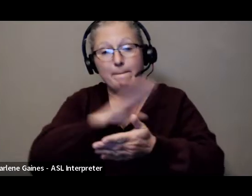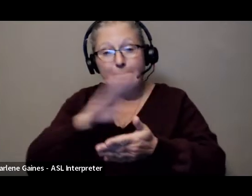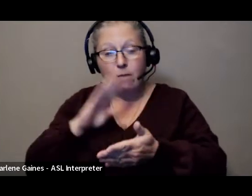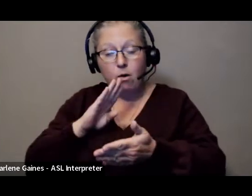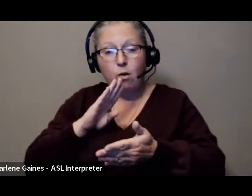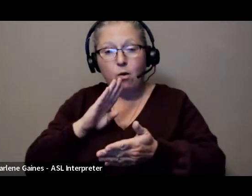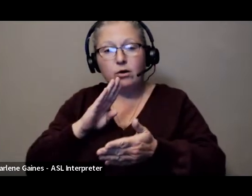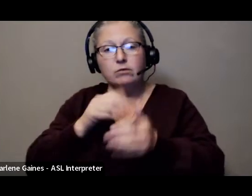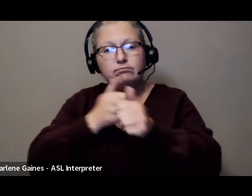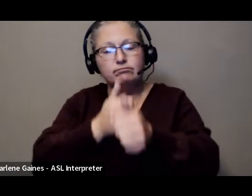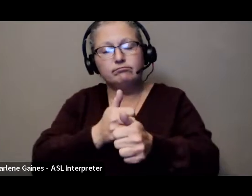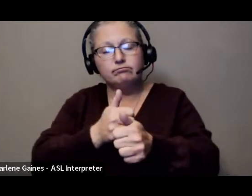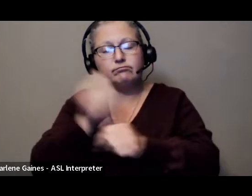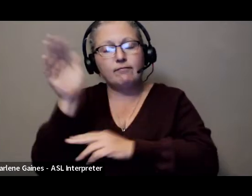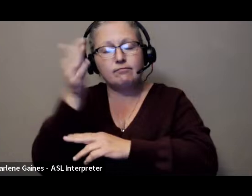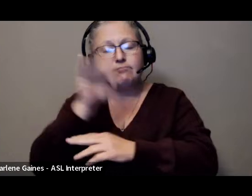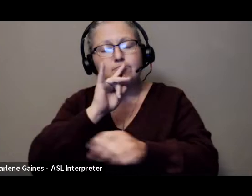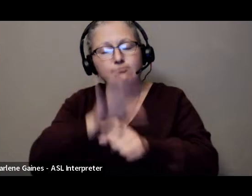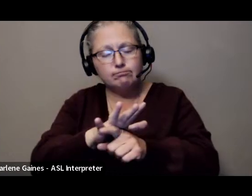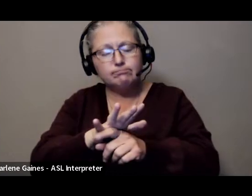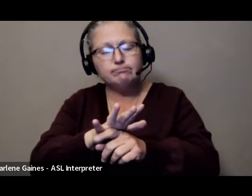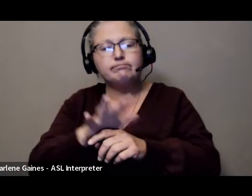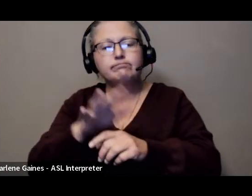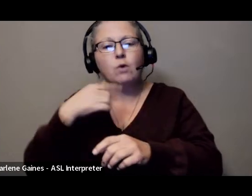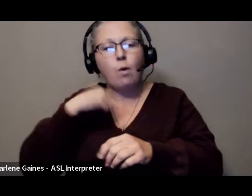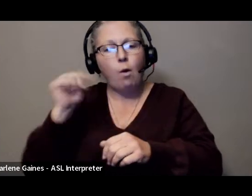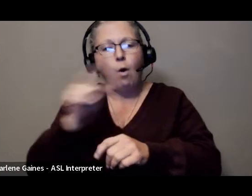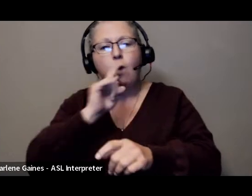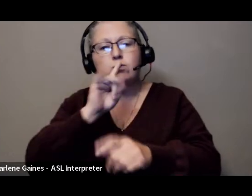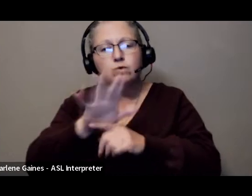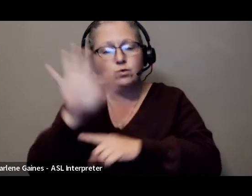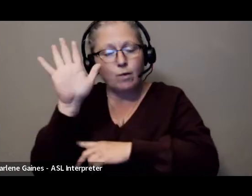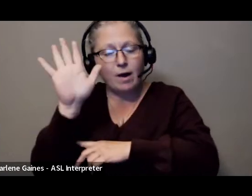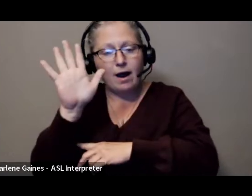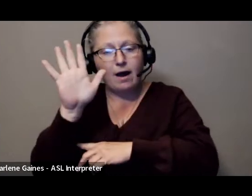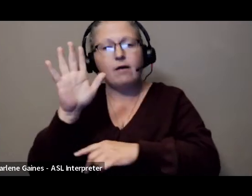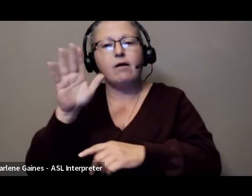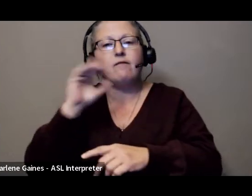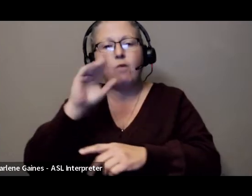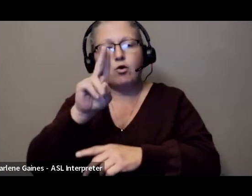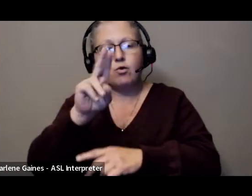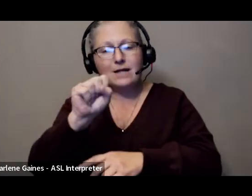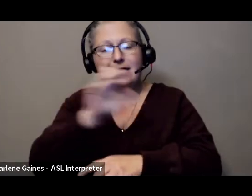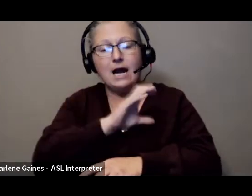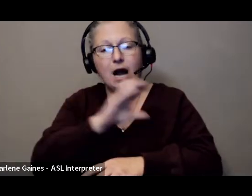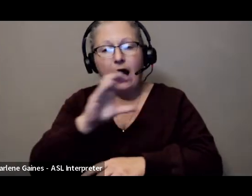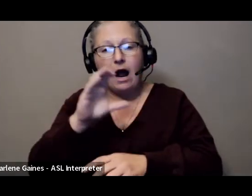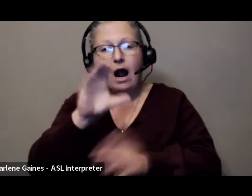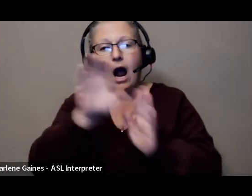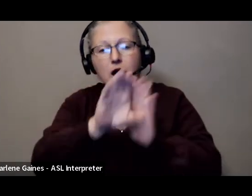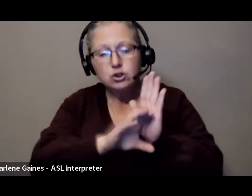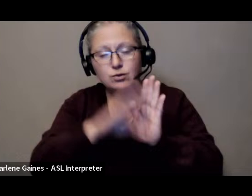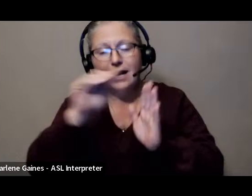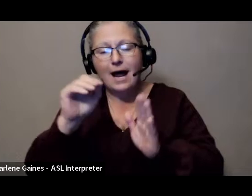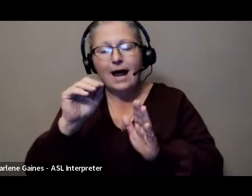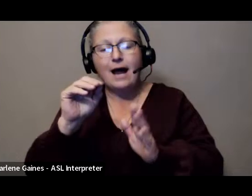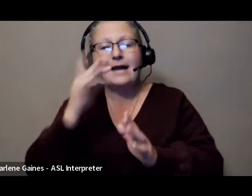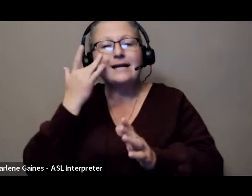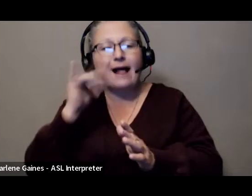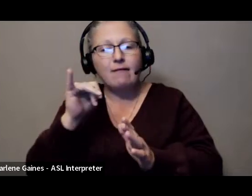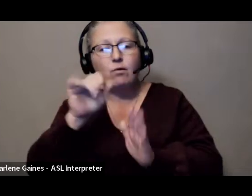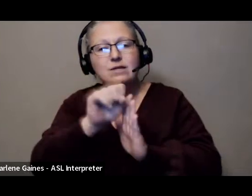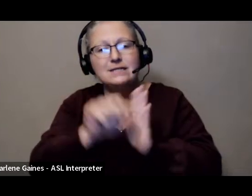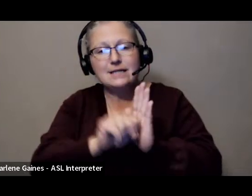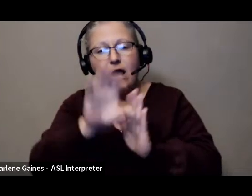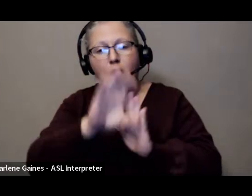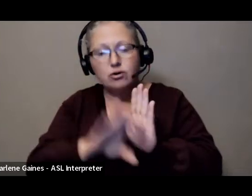to the flag. We are all sworn in and have taken an oath to uphold the United States Constitution and the state of California Constitution. I have